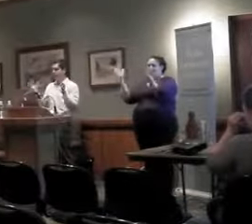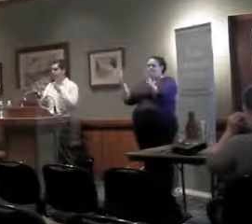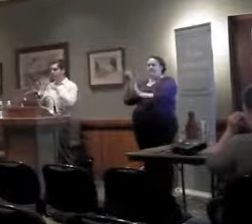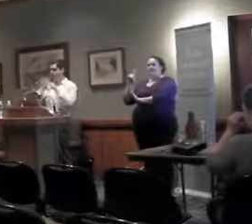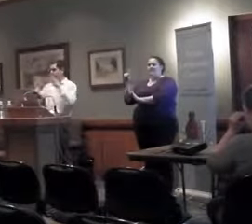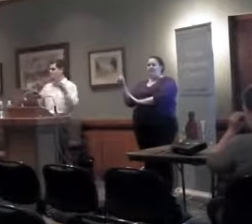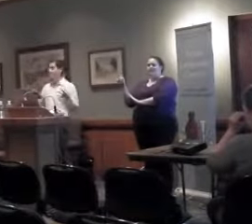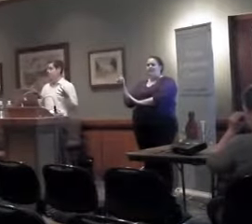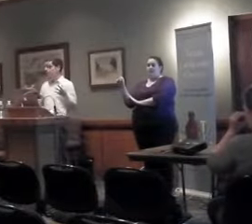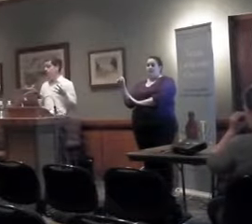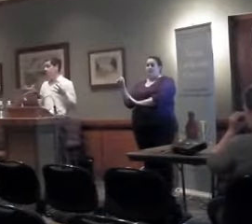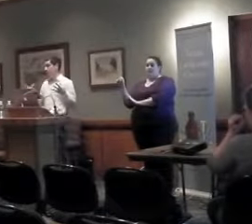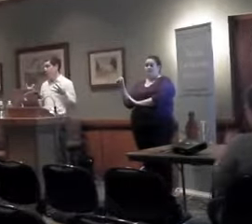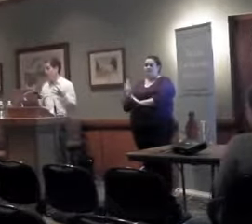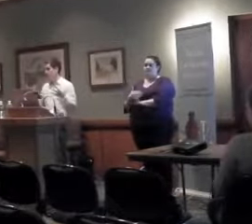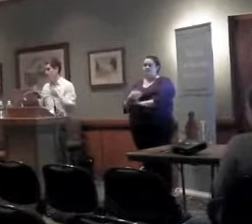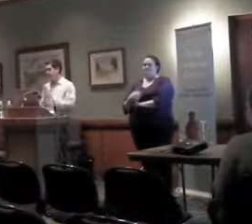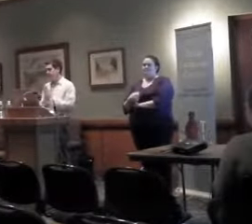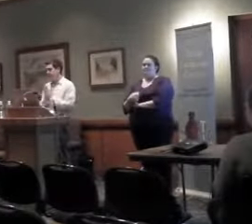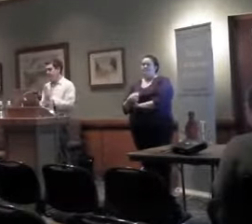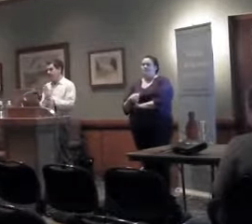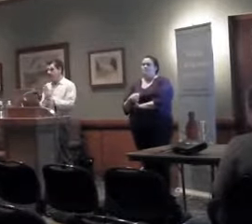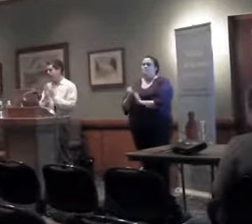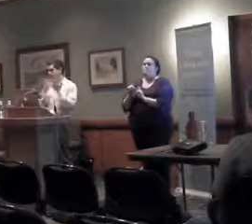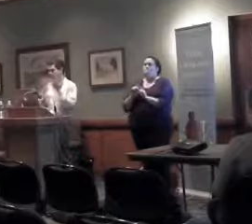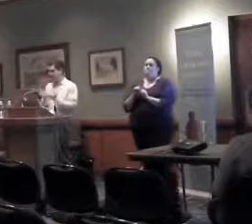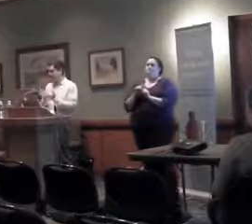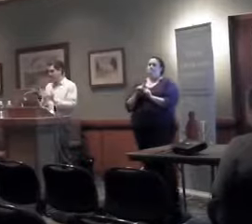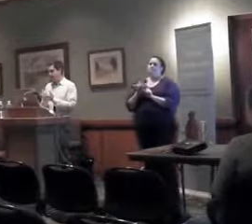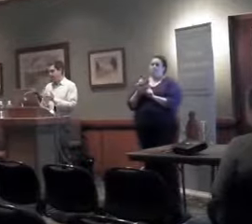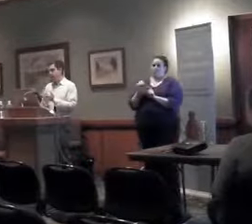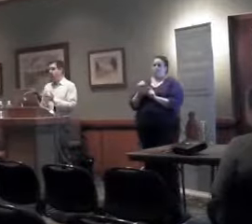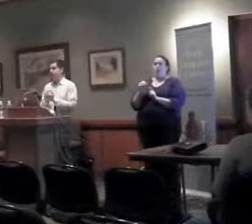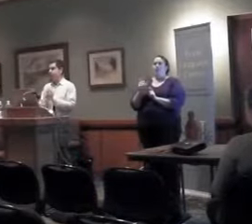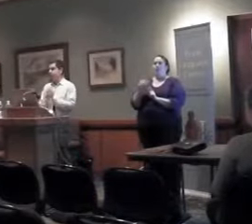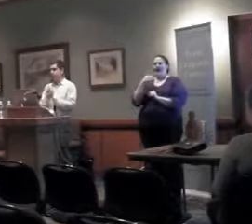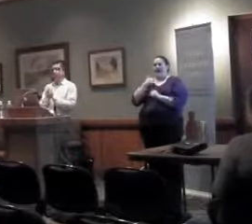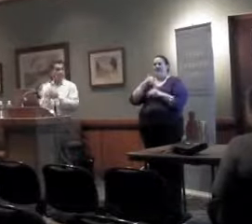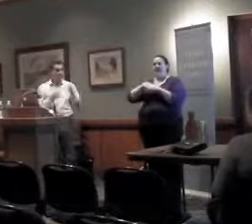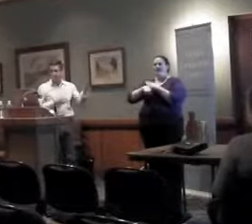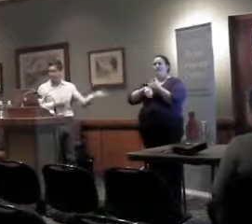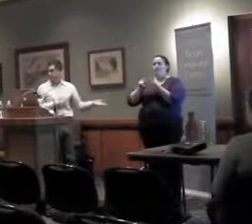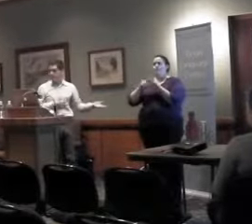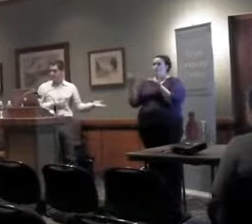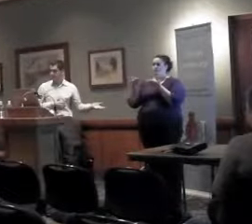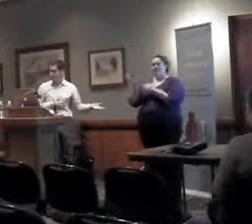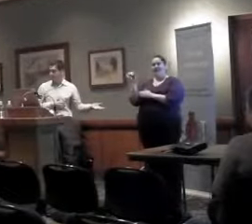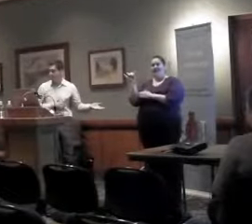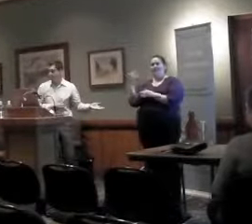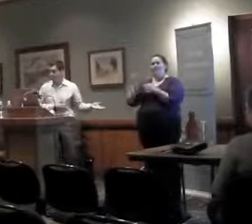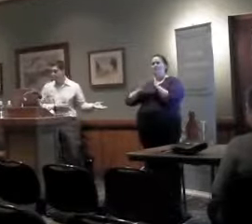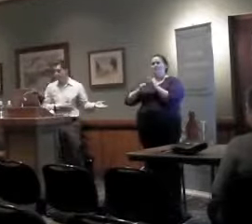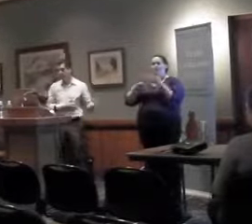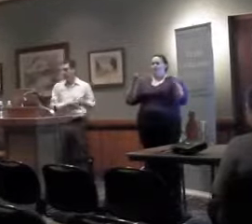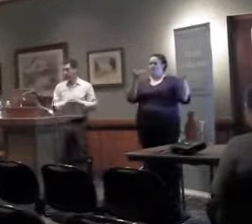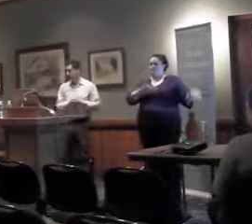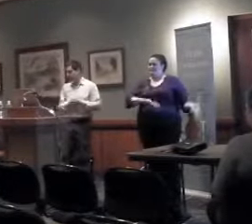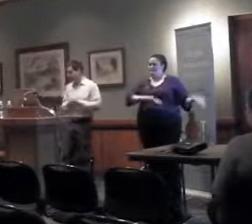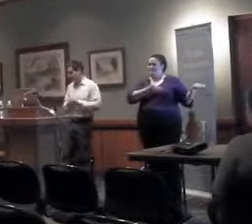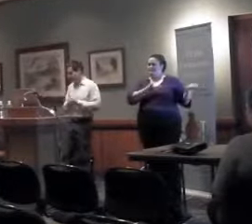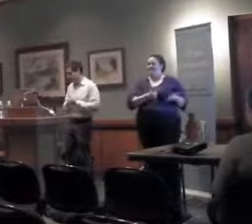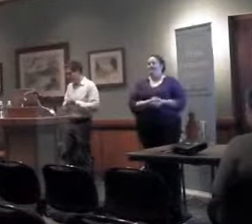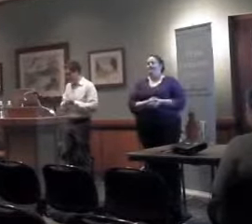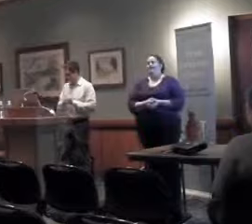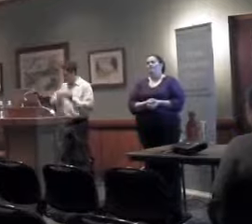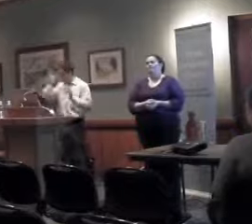of a disability community, right? And so they have access to services like interpreters standing beside me here,